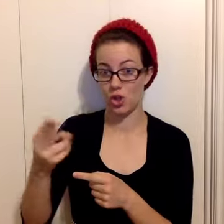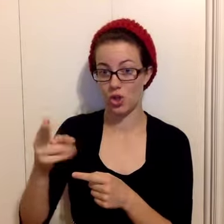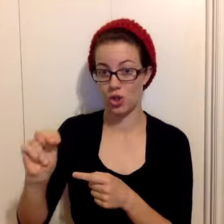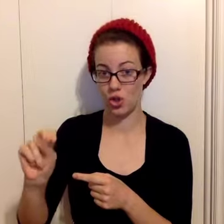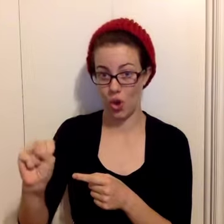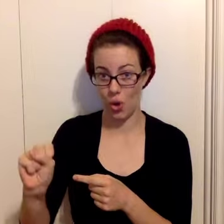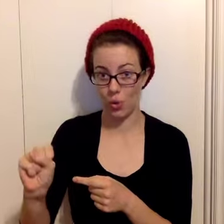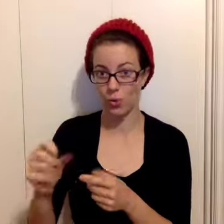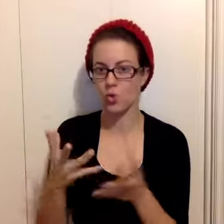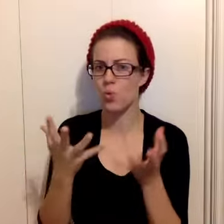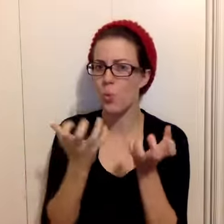shed.